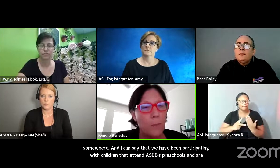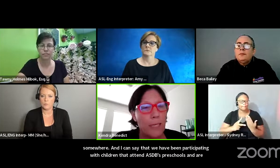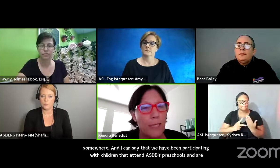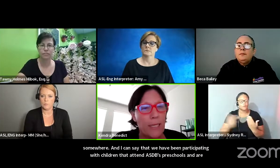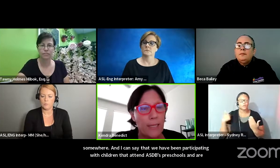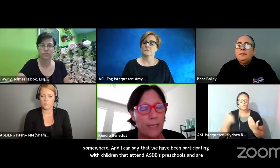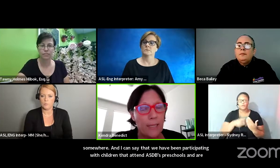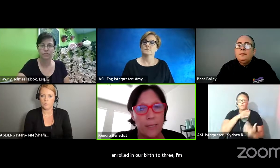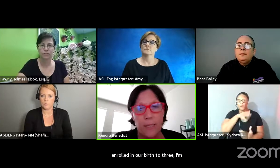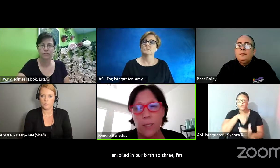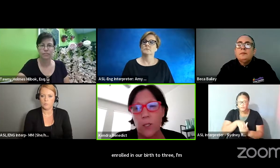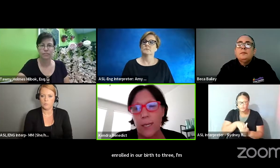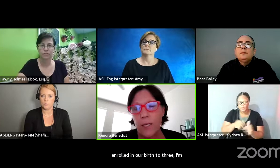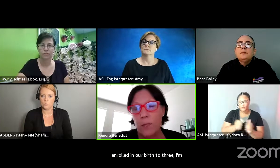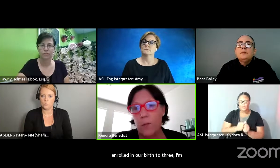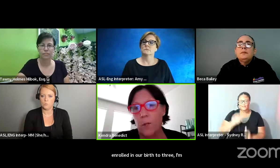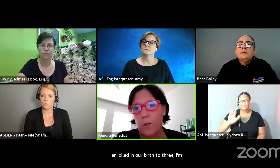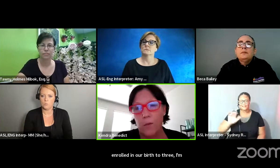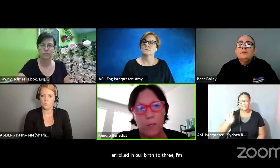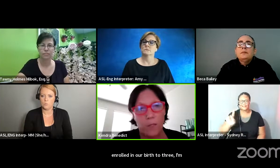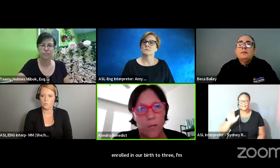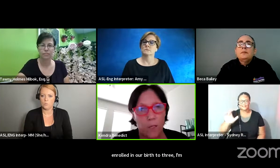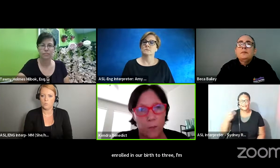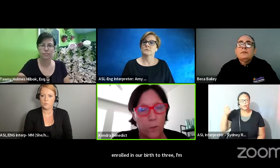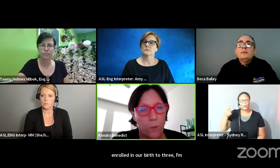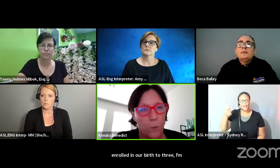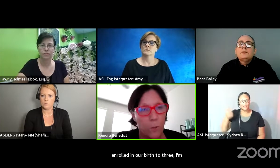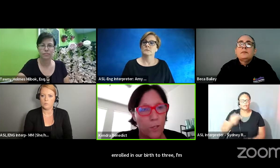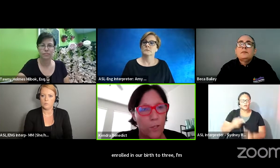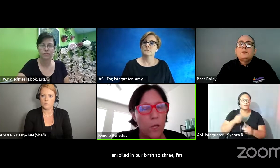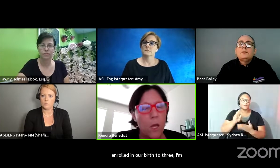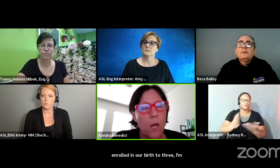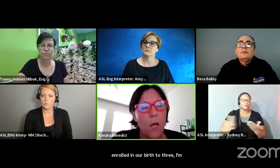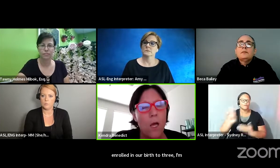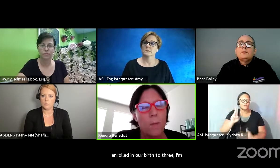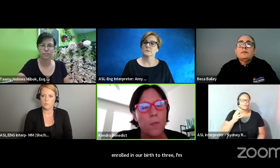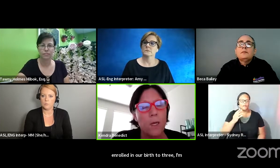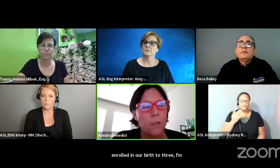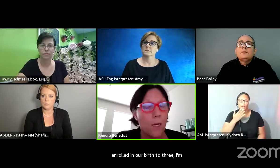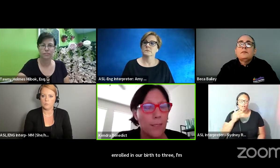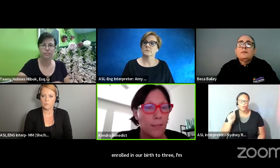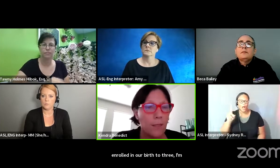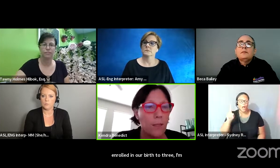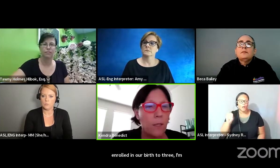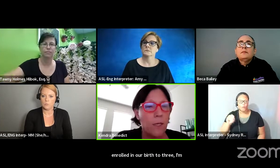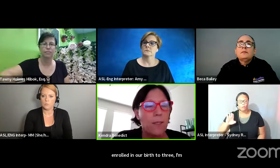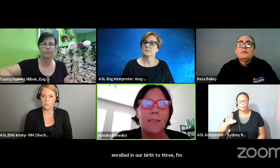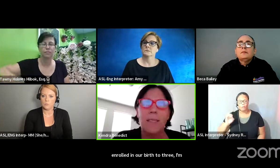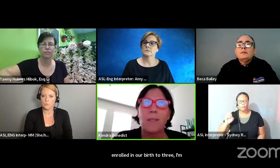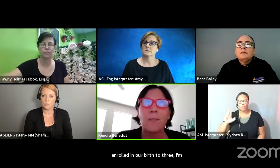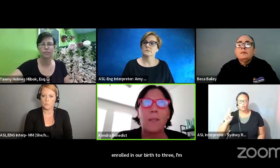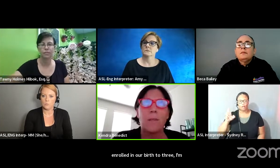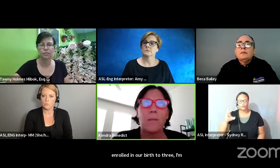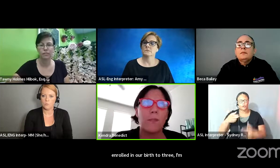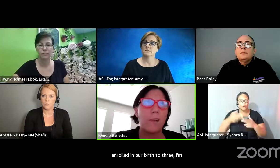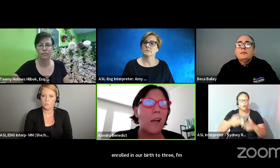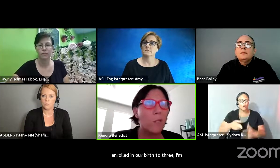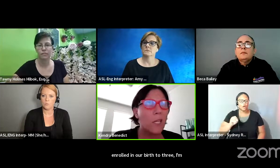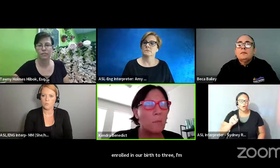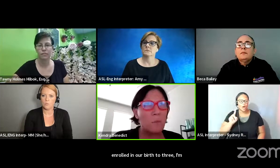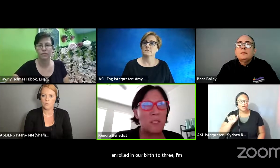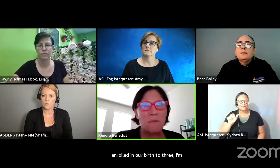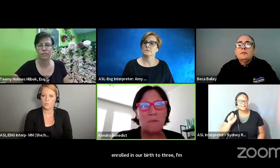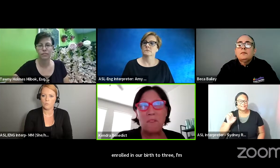been participating in a CDC grant through the University of Colorado at Boulder called Odyssey. It stands